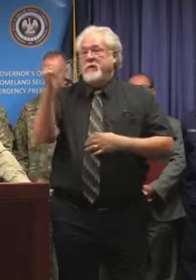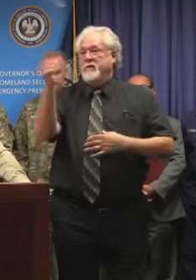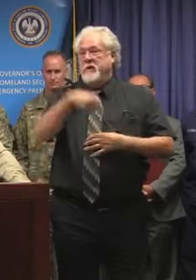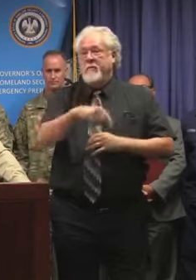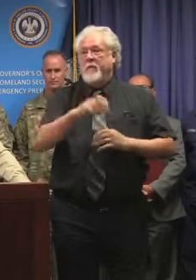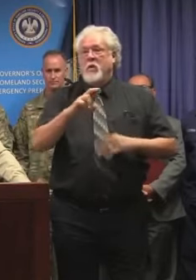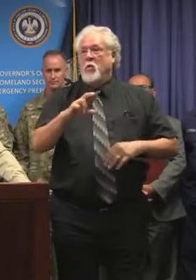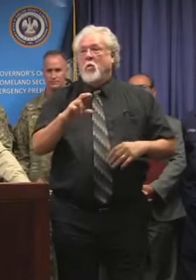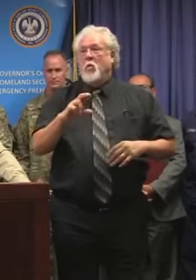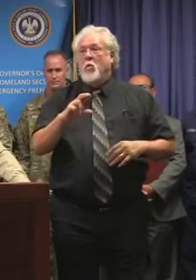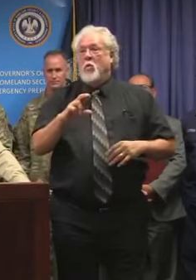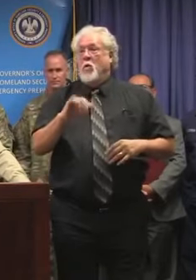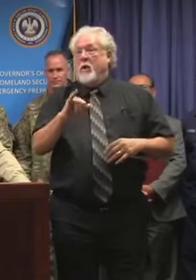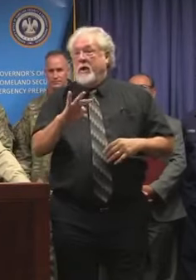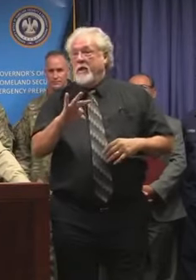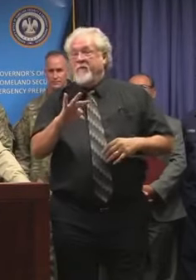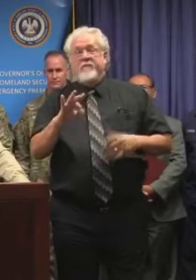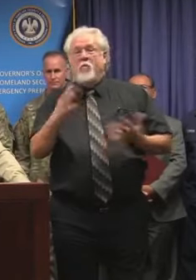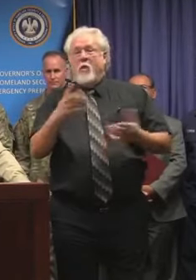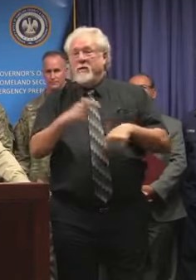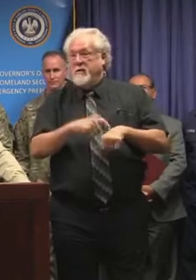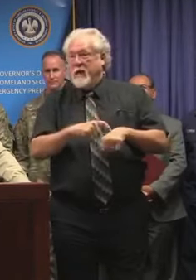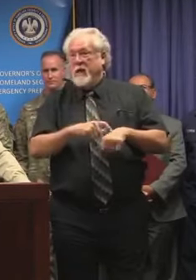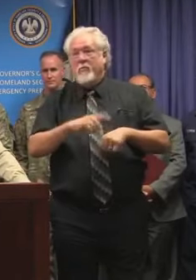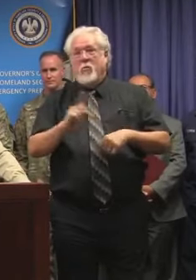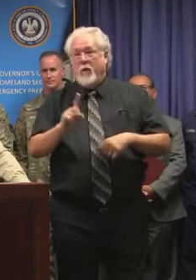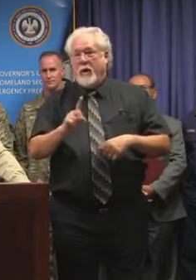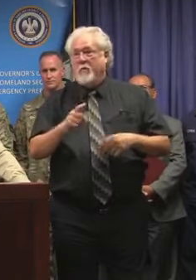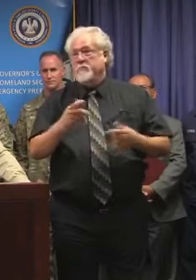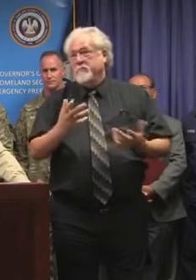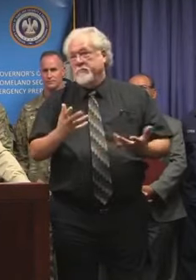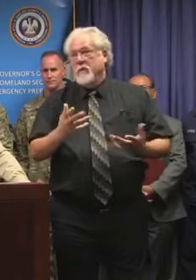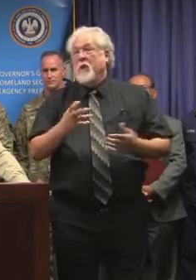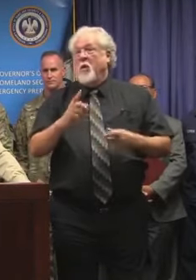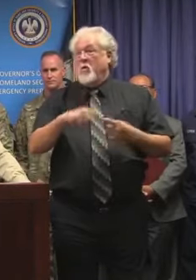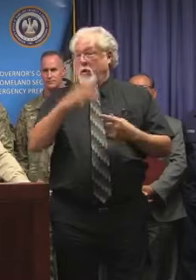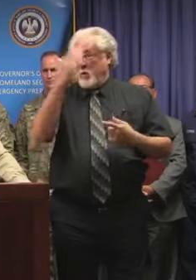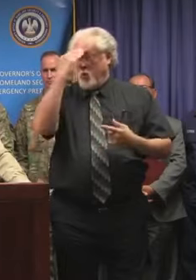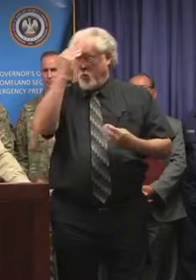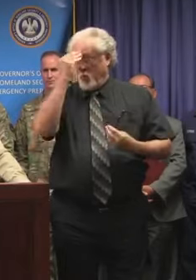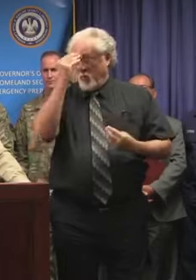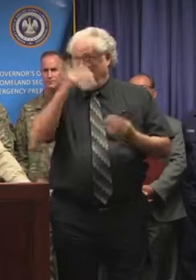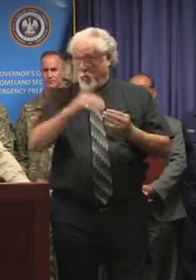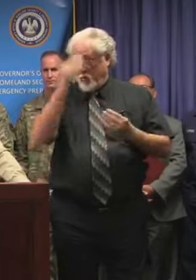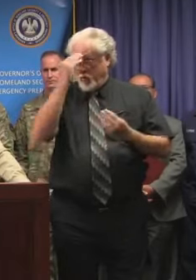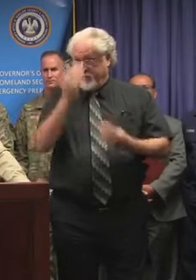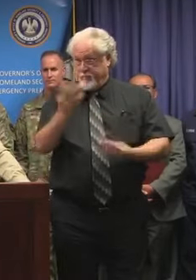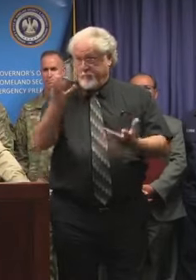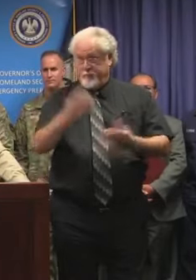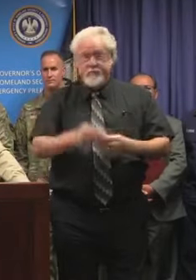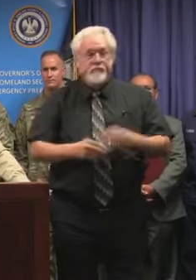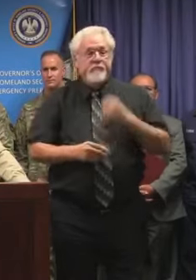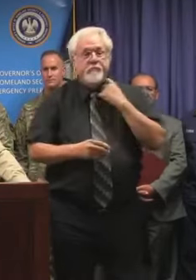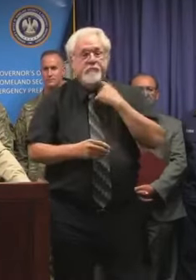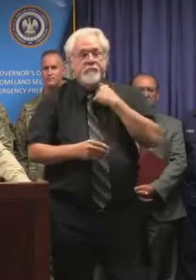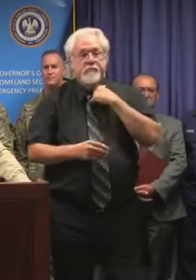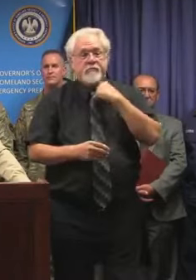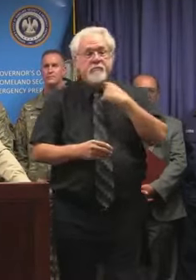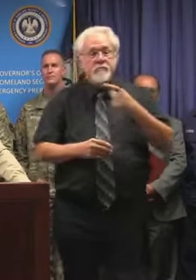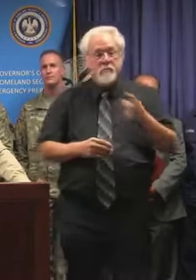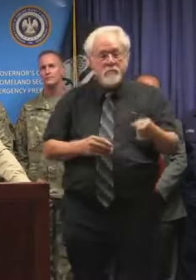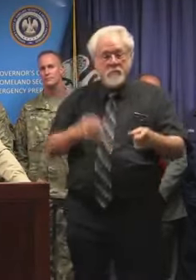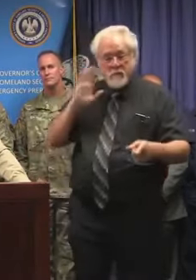coming, or if he is, what time and the locations he would like to visit. As soon as we know more, we will pass that along. Yes, Hi, ma'am.